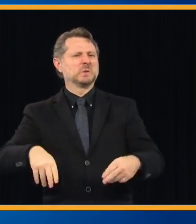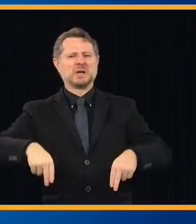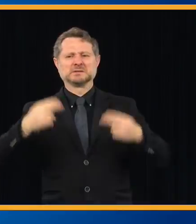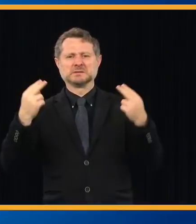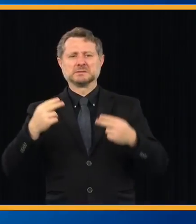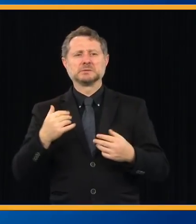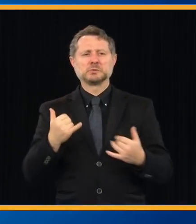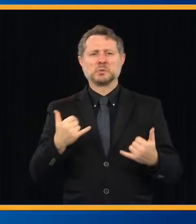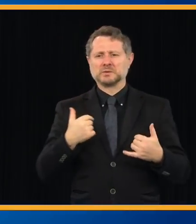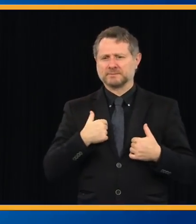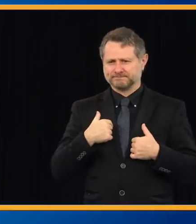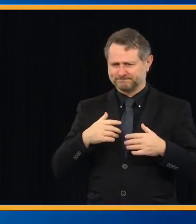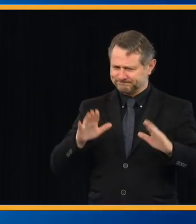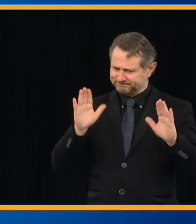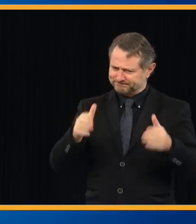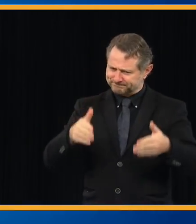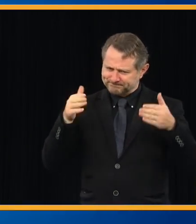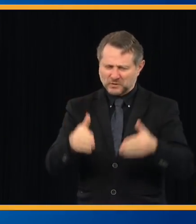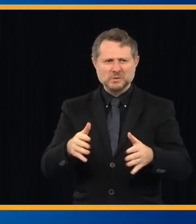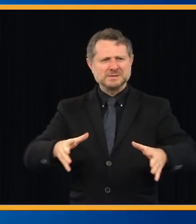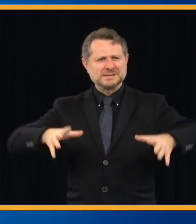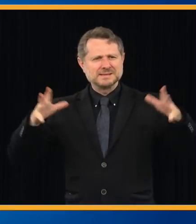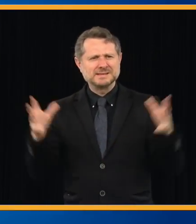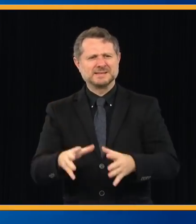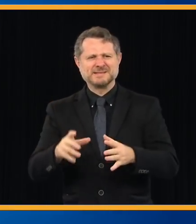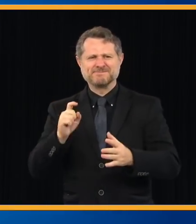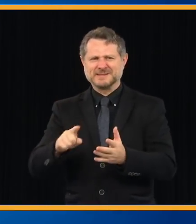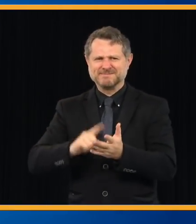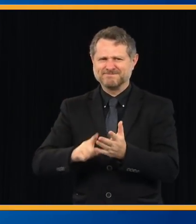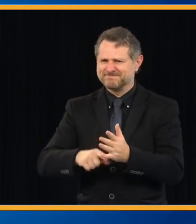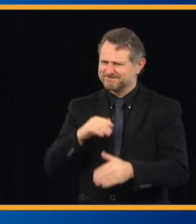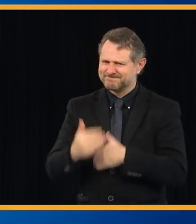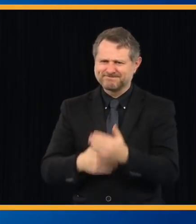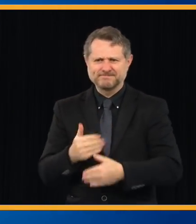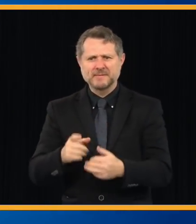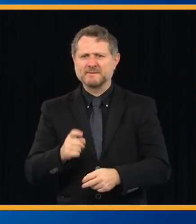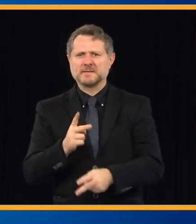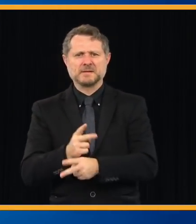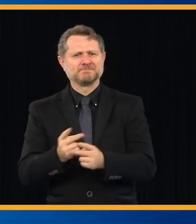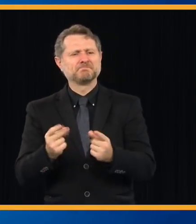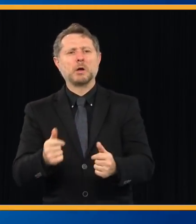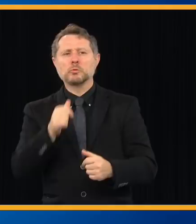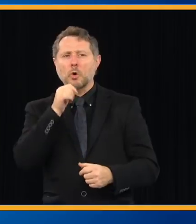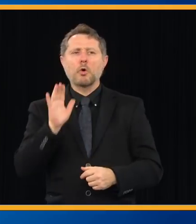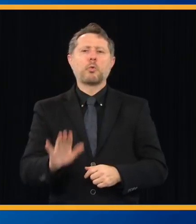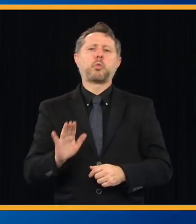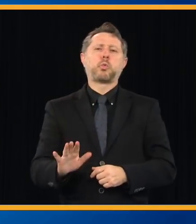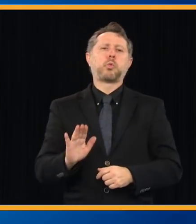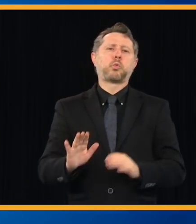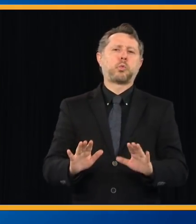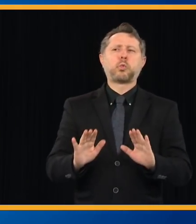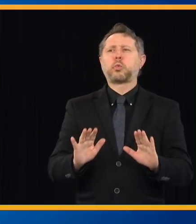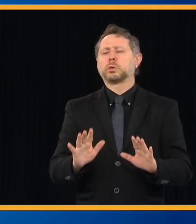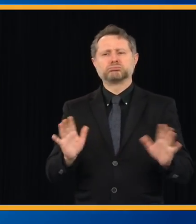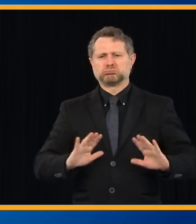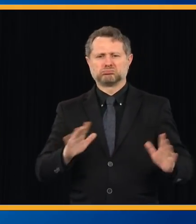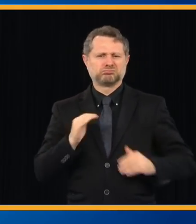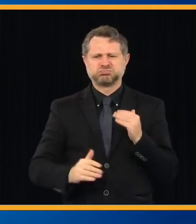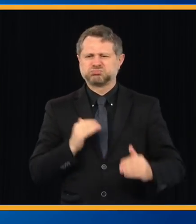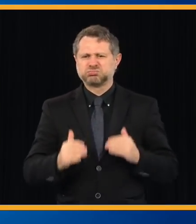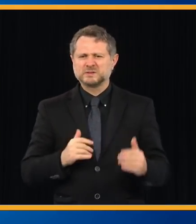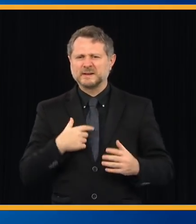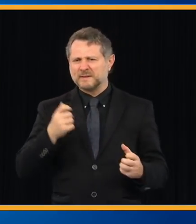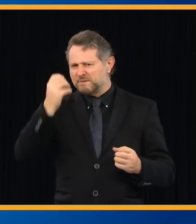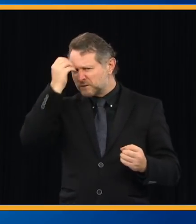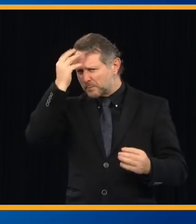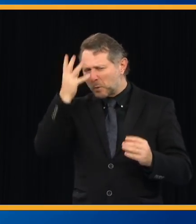and we're going to address, and we will address immediately. And we will have more information on